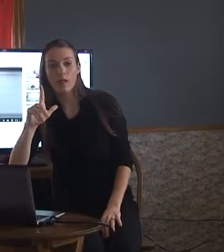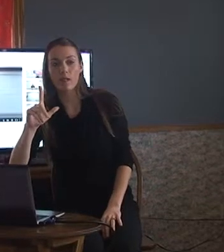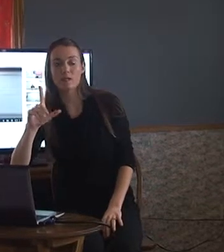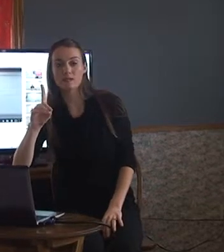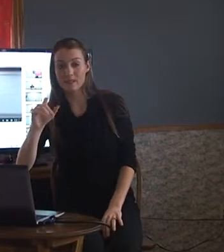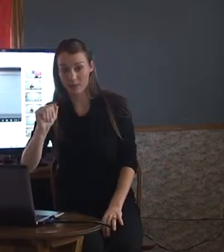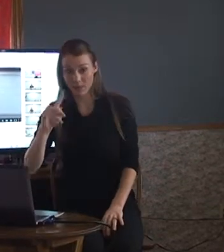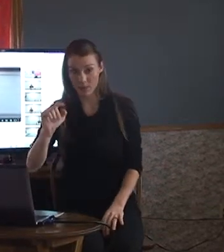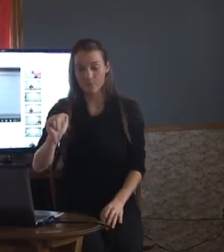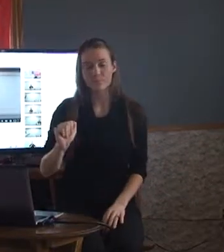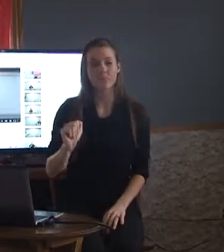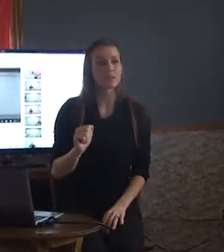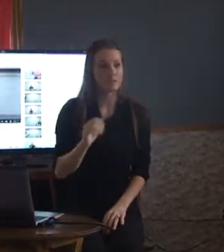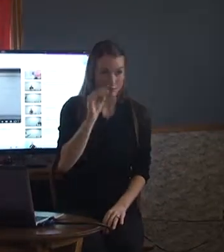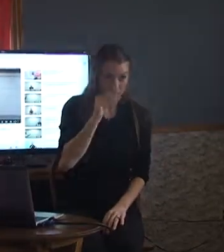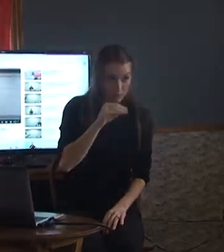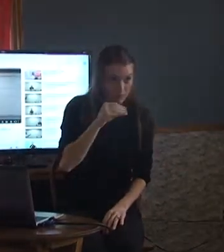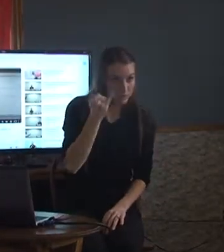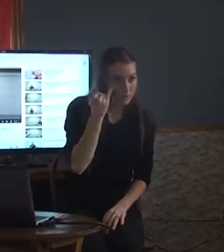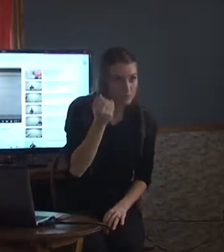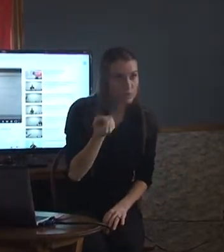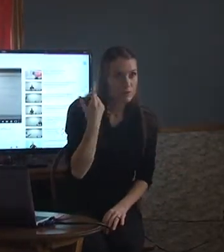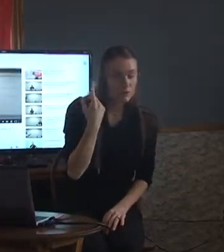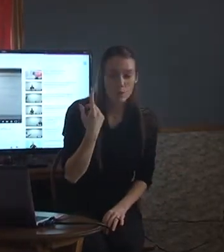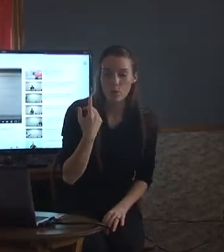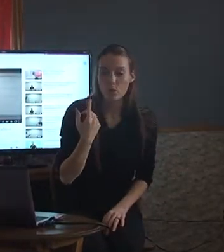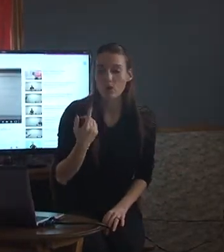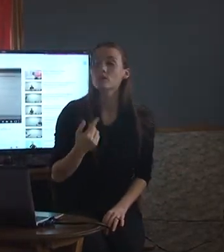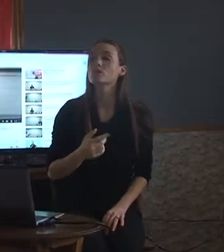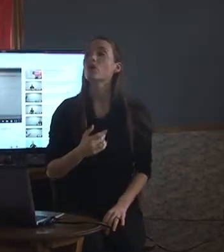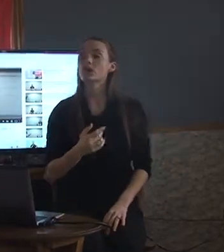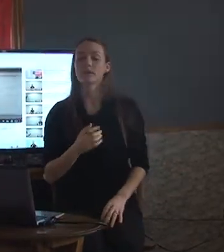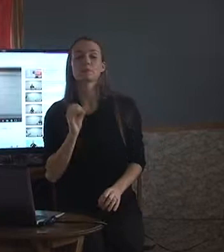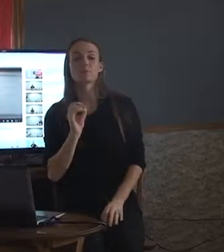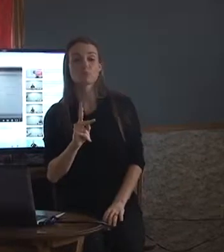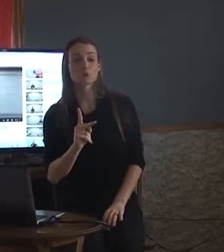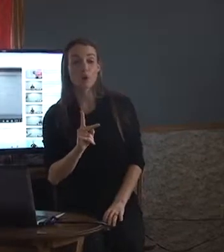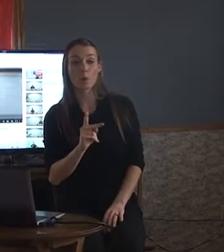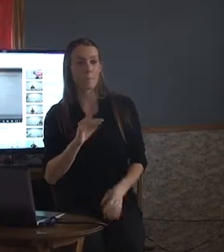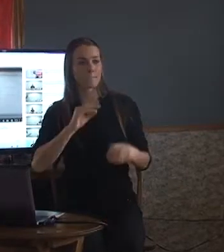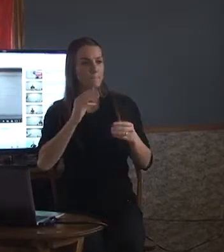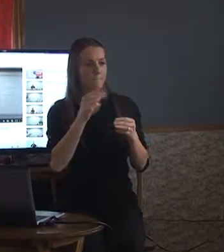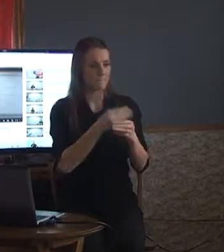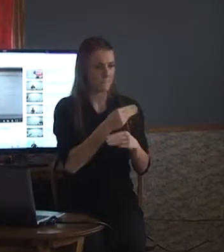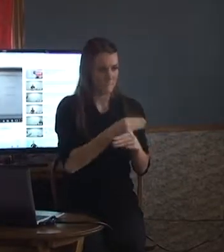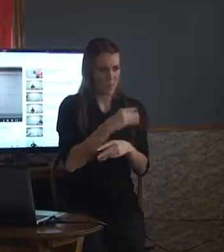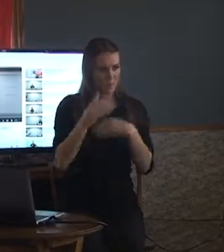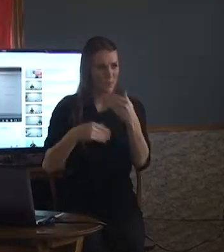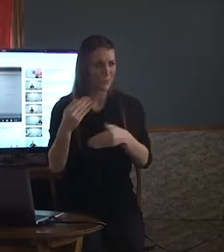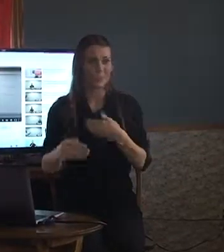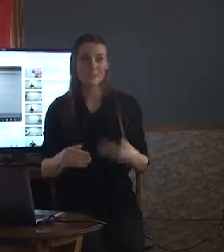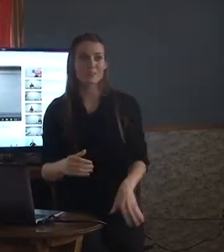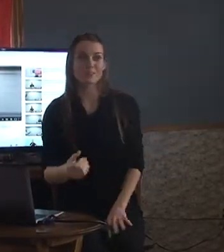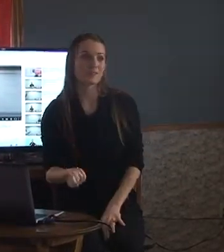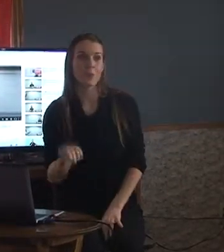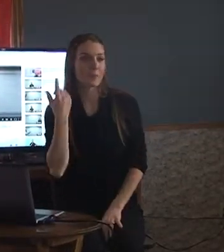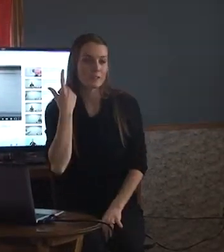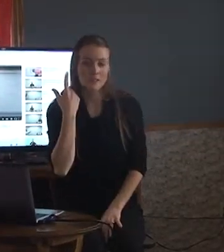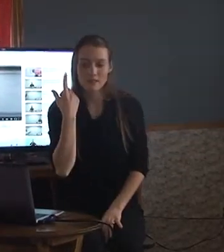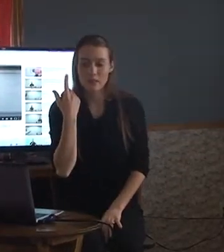Okay. So it's right here, math operations don't make a whole lot of sense to do that. The other one, quantitative.